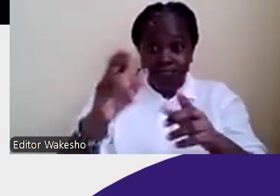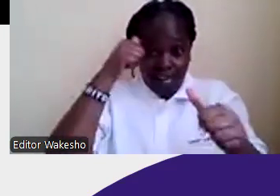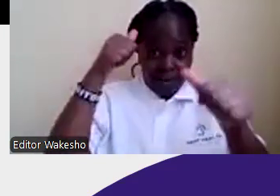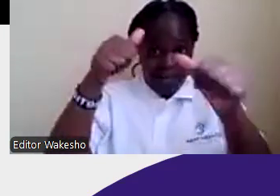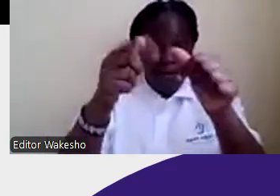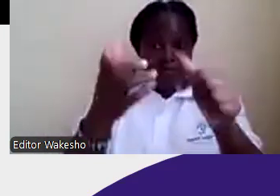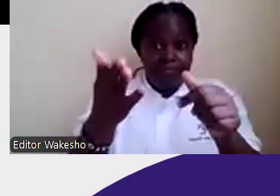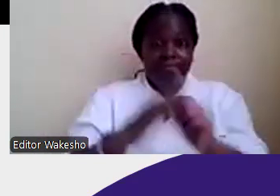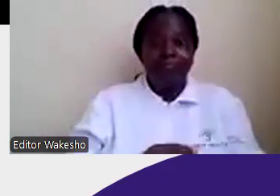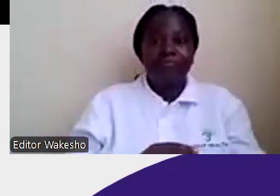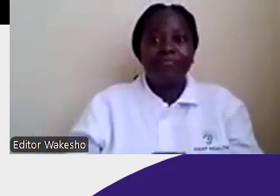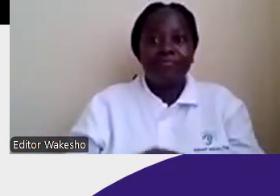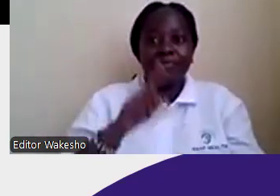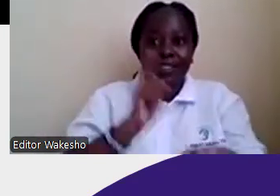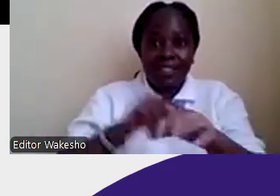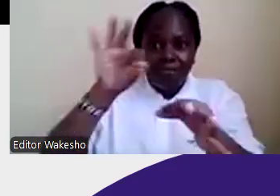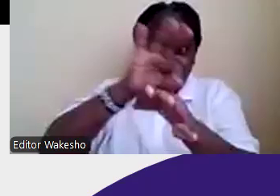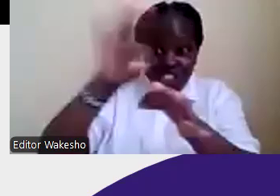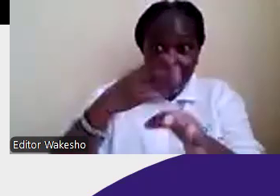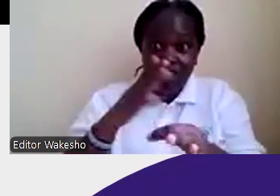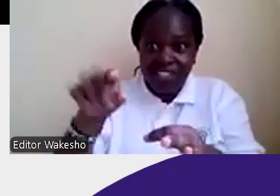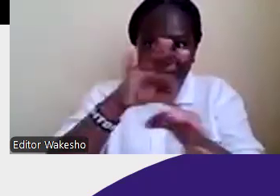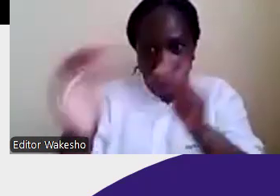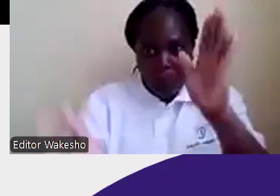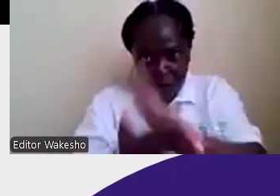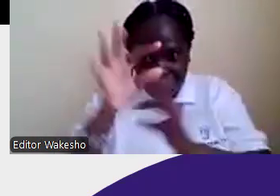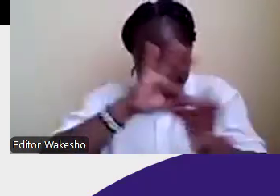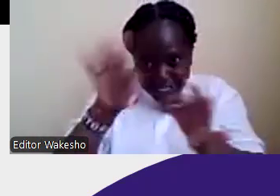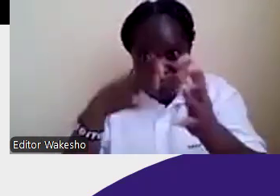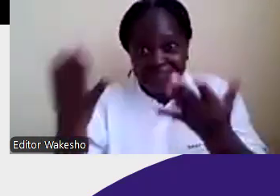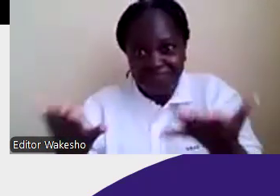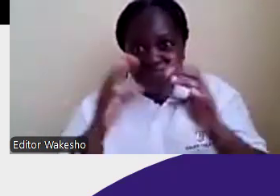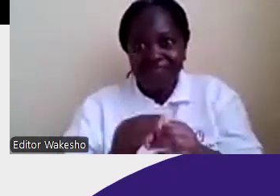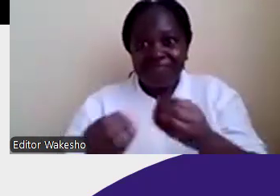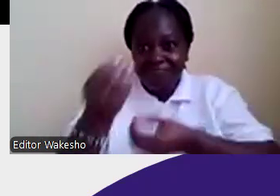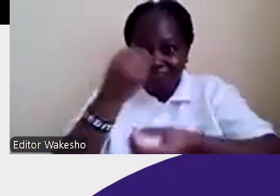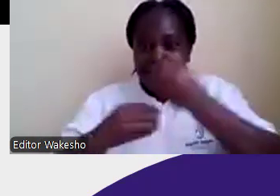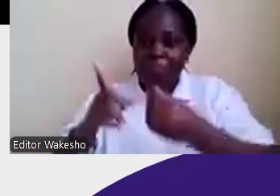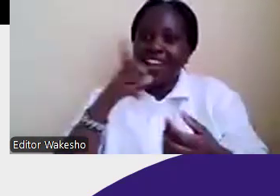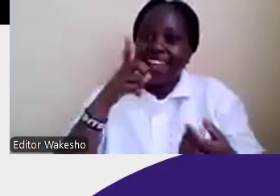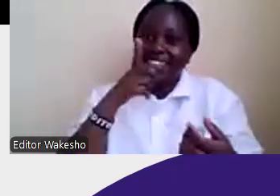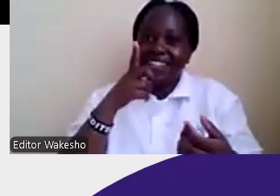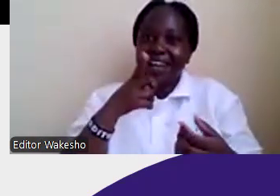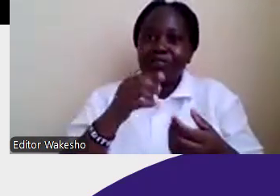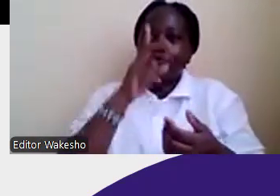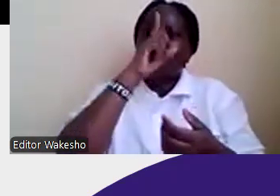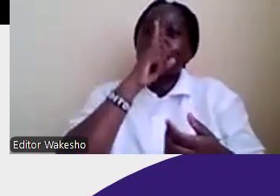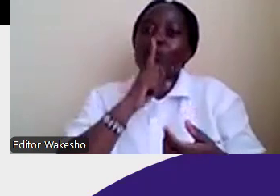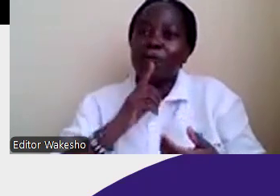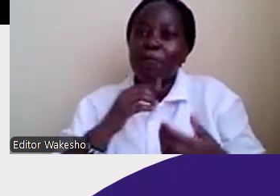that when you take tea in the morning, right? When you're eating maybe lunch and it has soup, there's some water